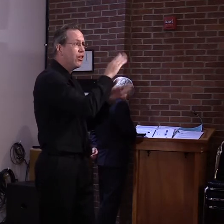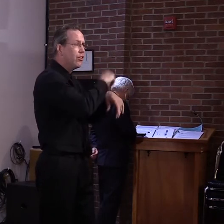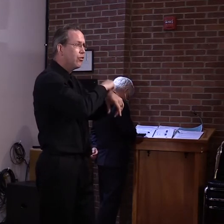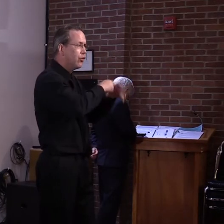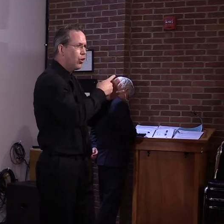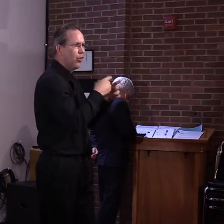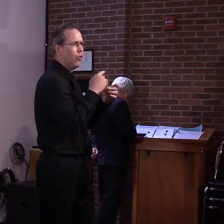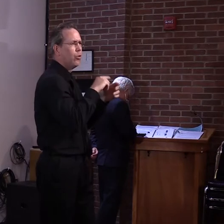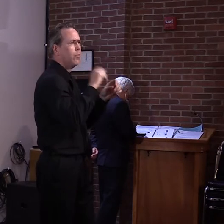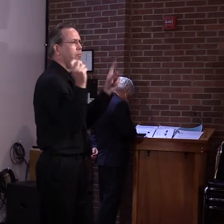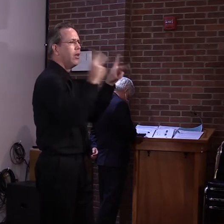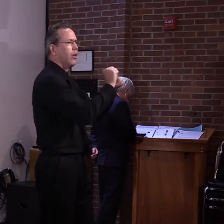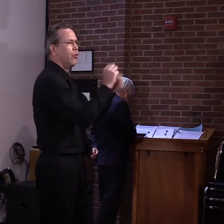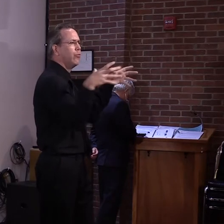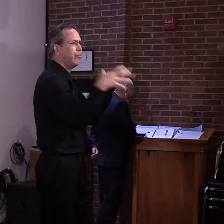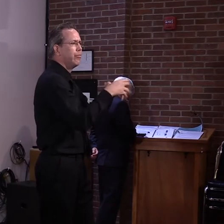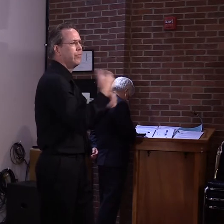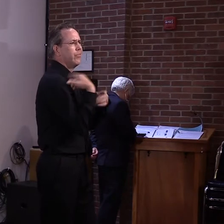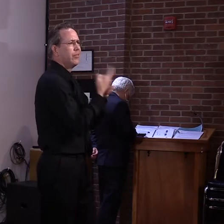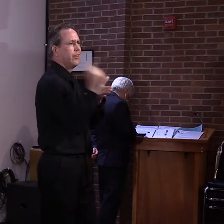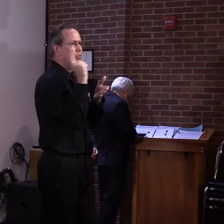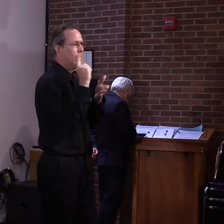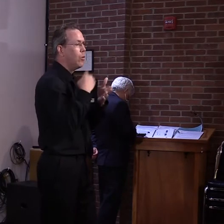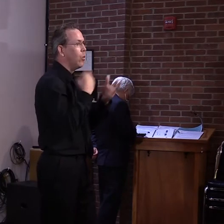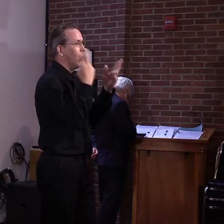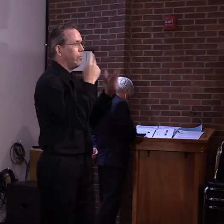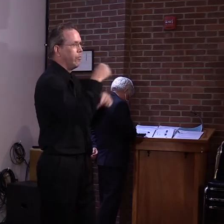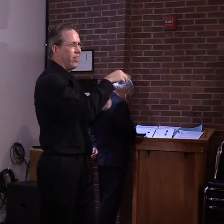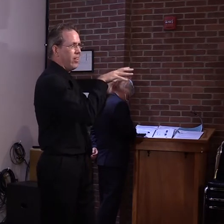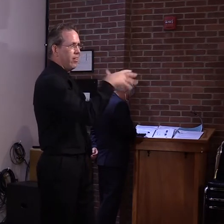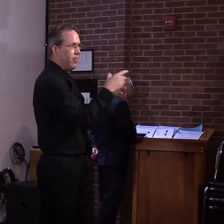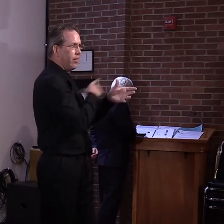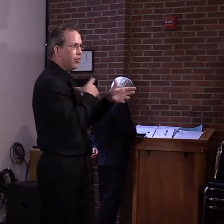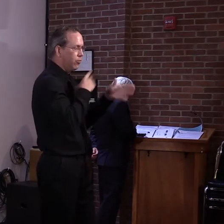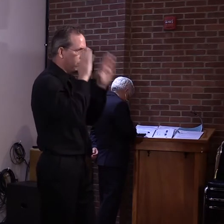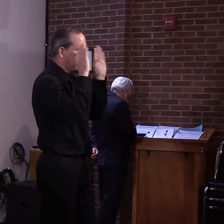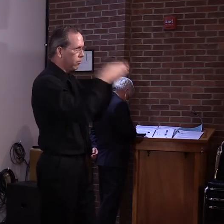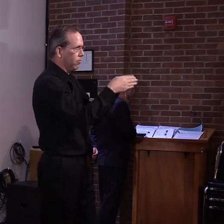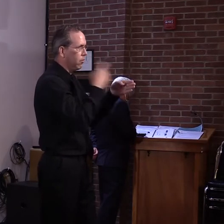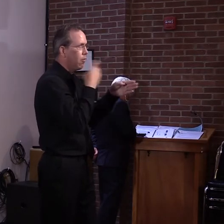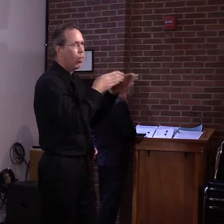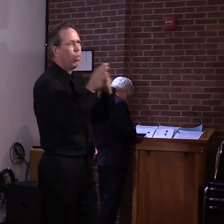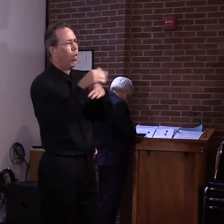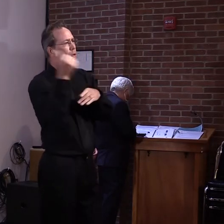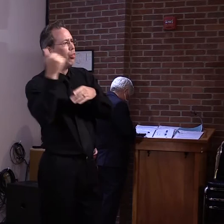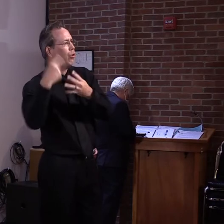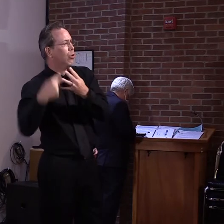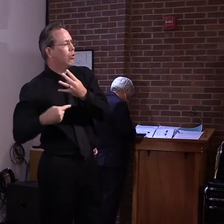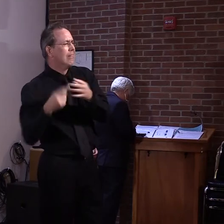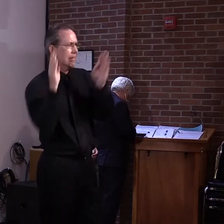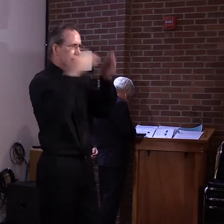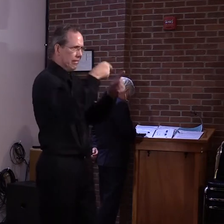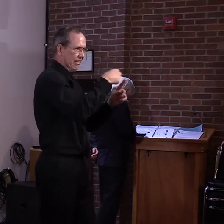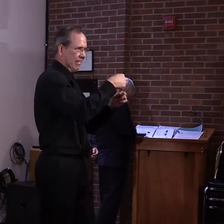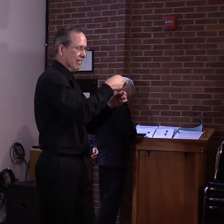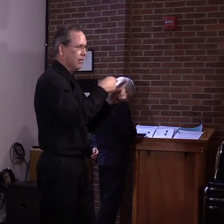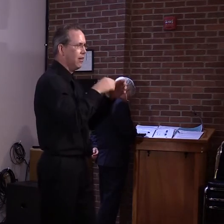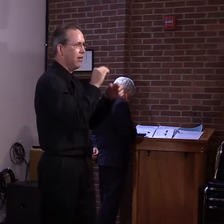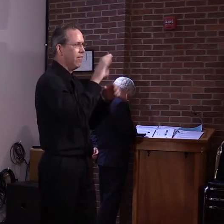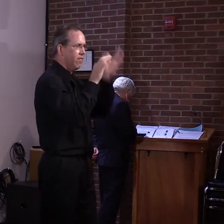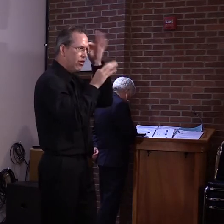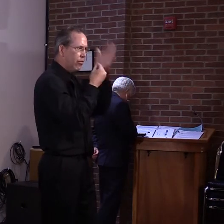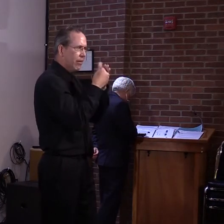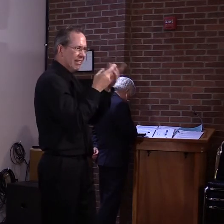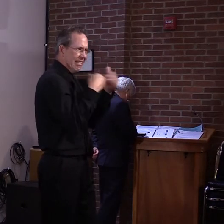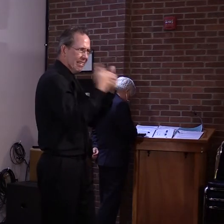We're hoping that they will pay attention. I think they are, and working on the budget and so forth, and what we can do to get